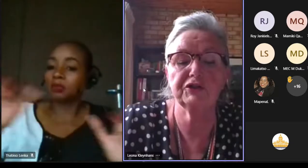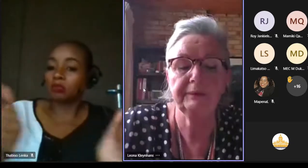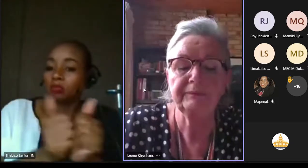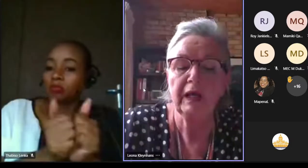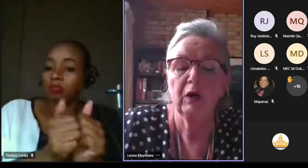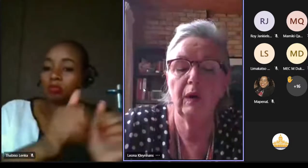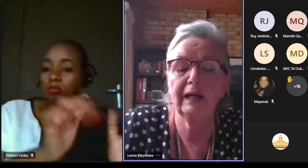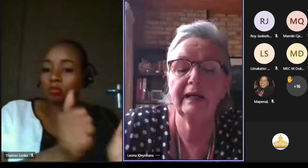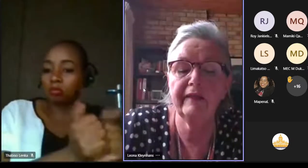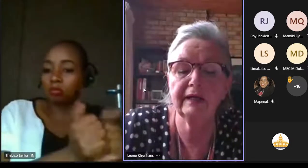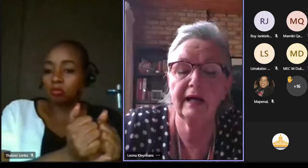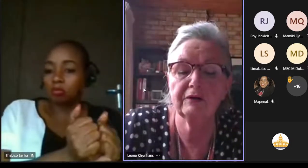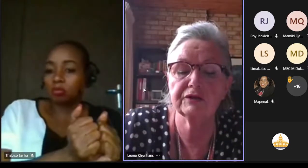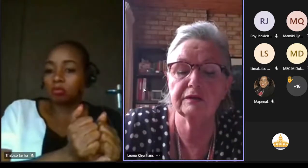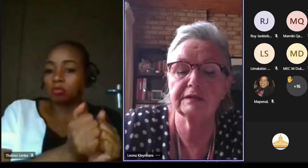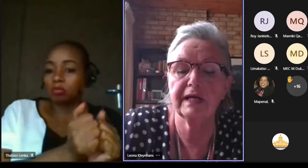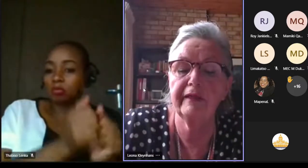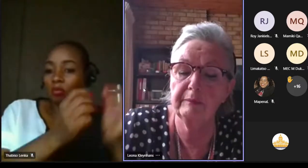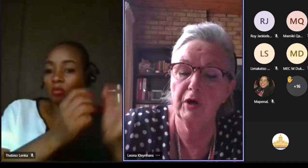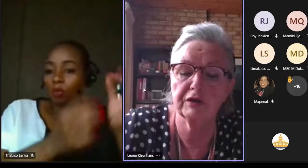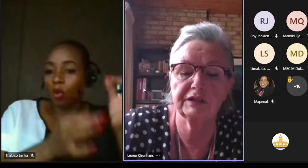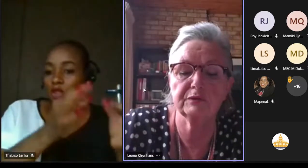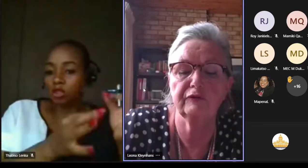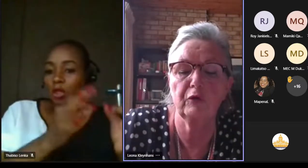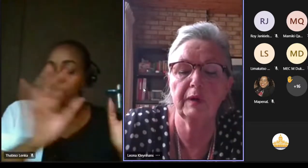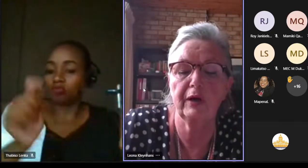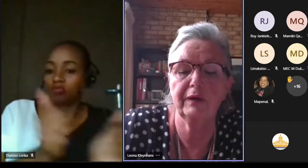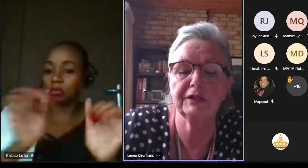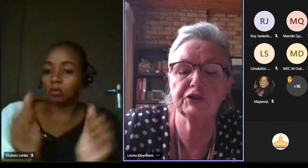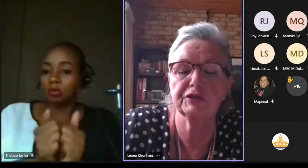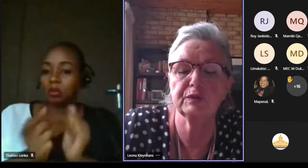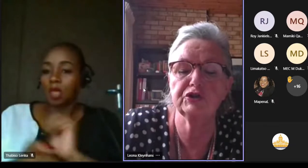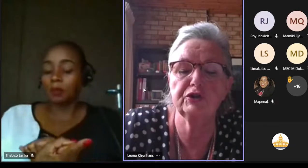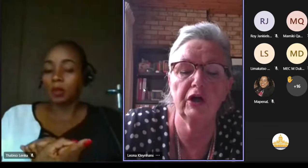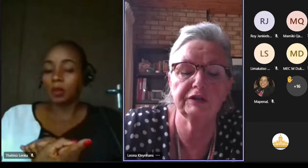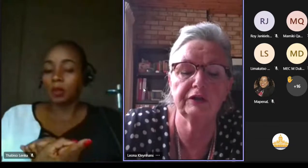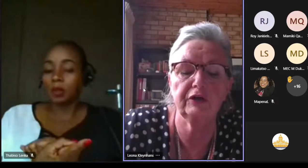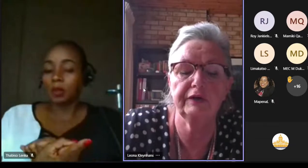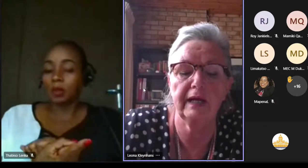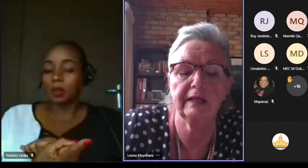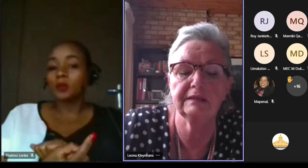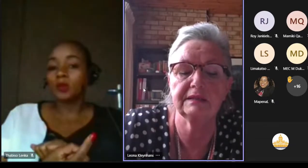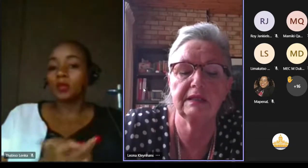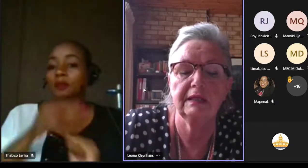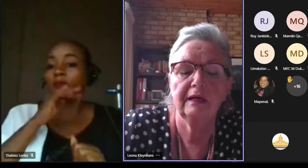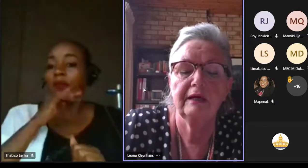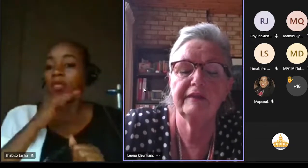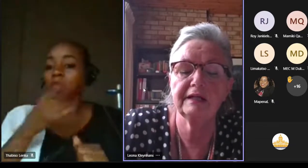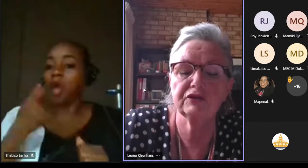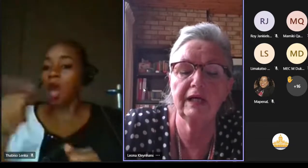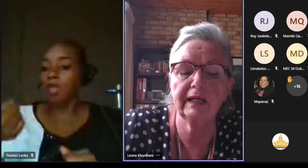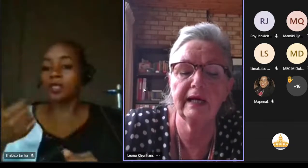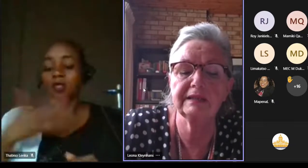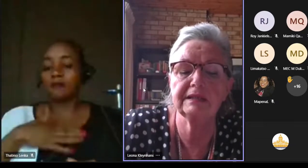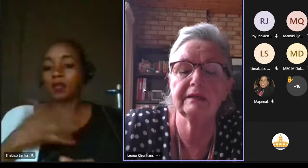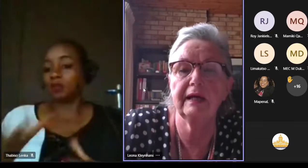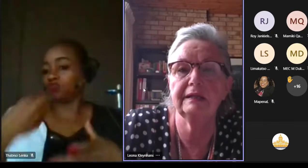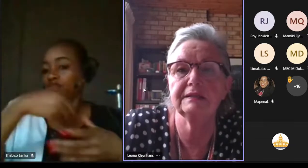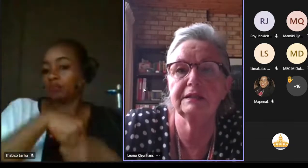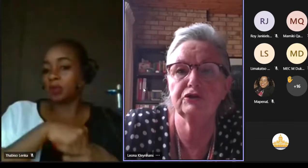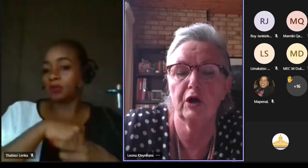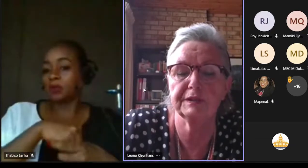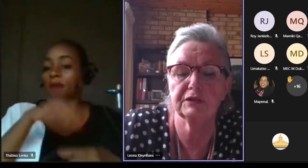to govern, while in other councils, other parties will form coalitions which do not include the ANC, thus